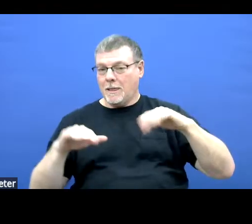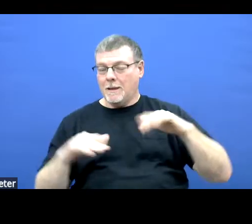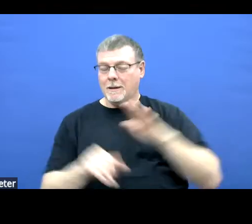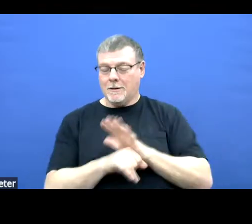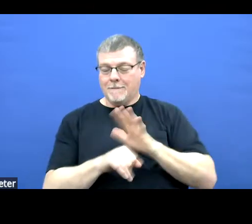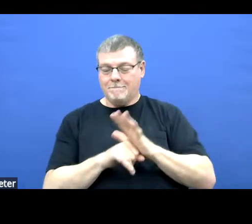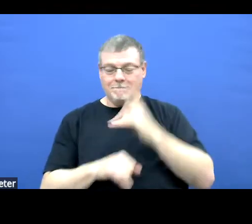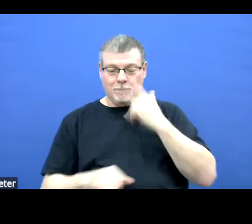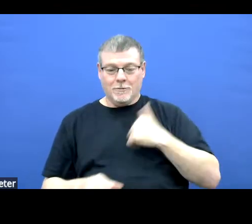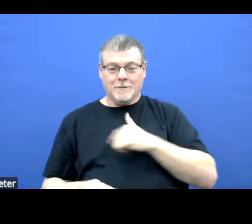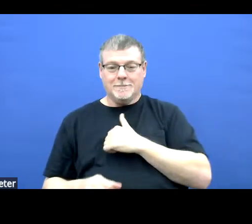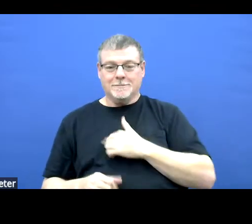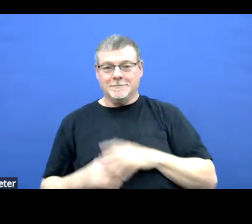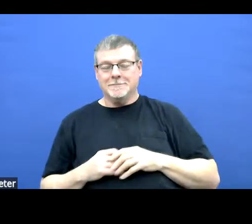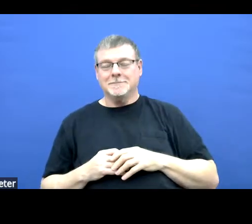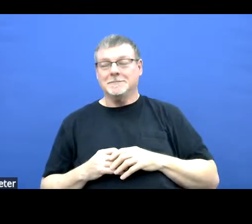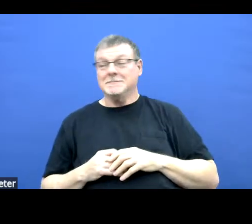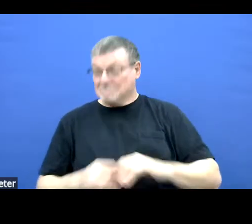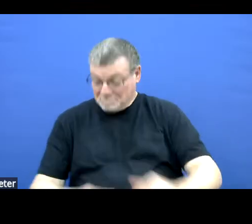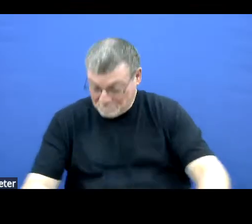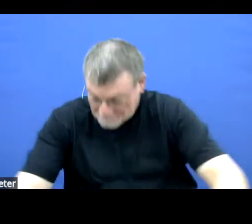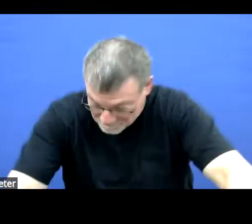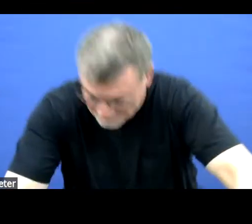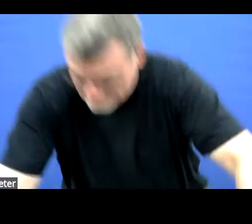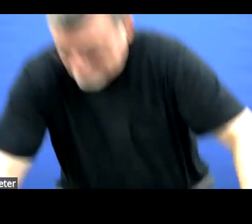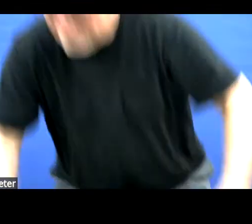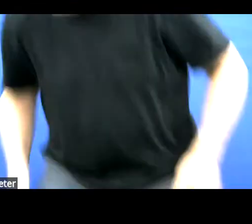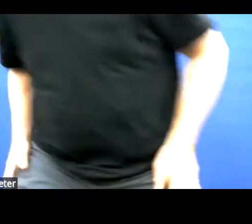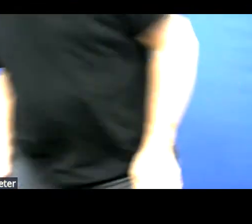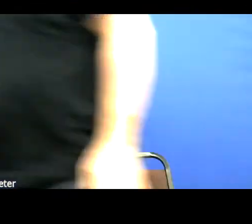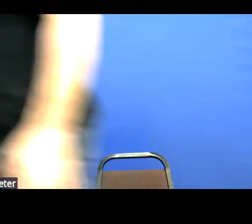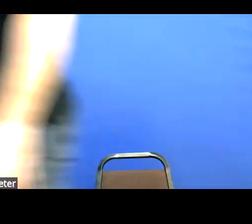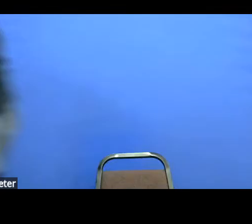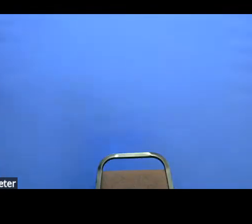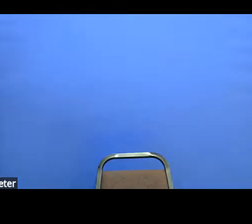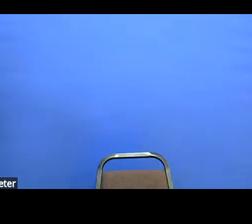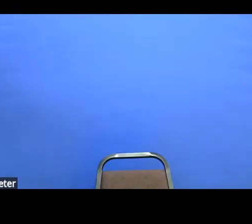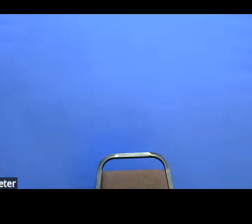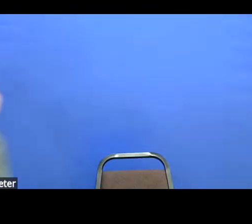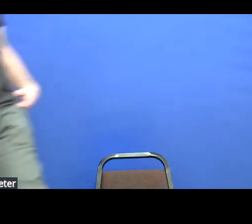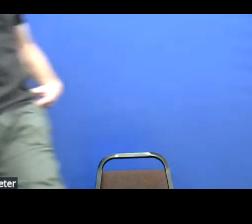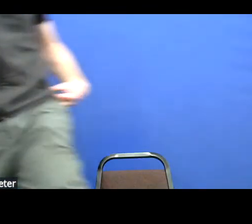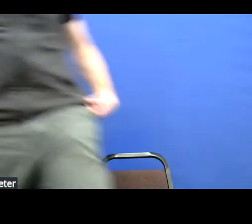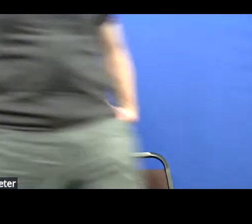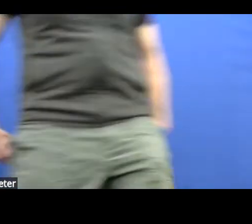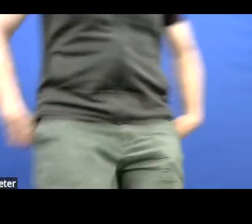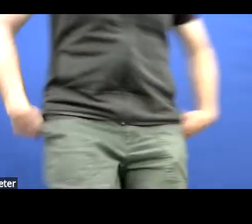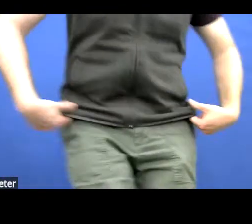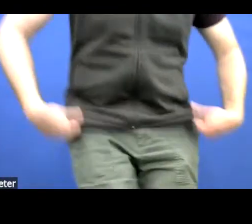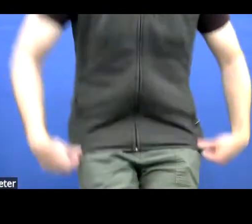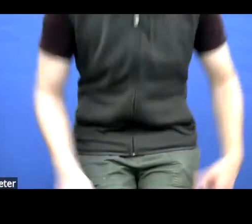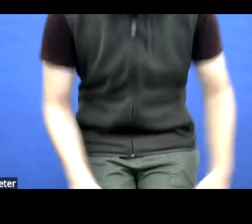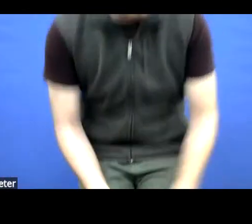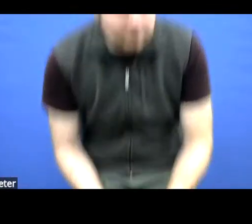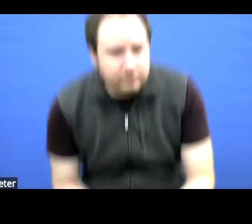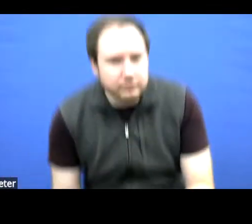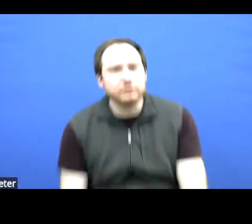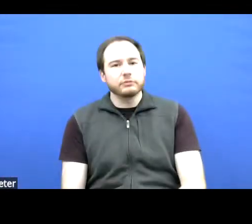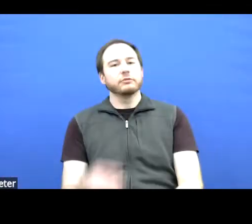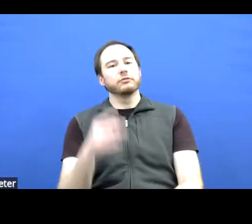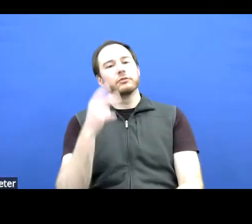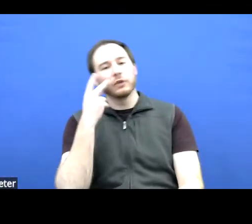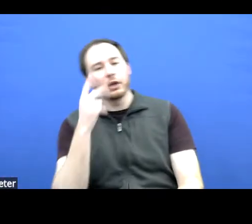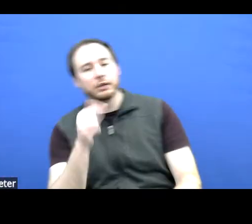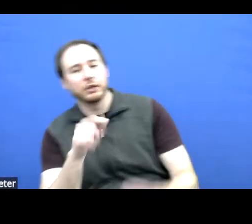for us. So if you saw like 10 or 15 people out there with the yellow vests on the one day, that